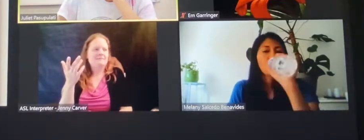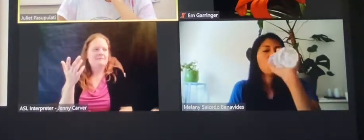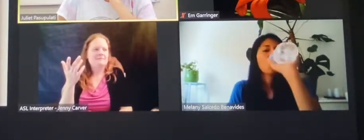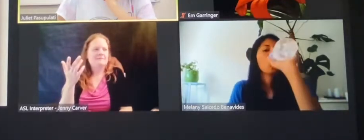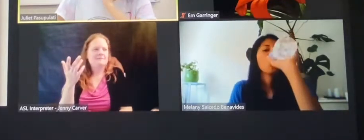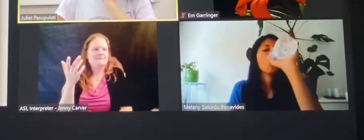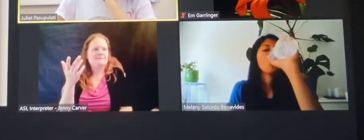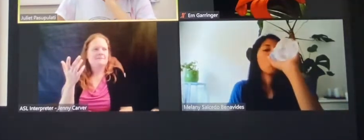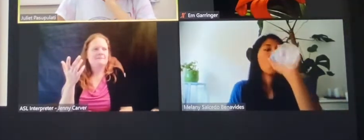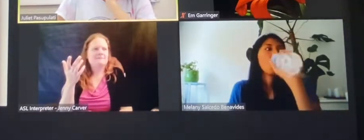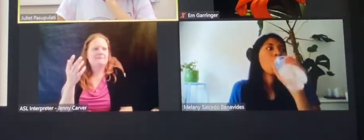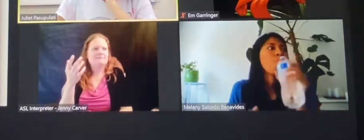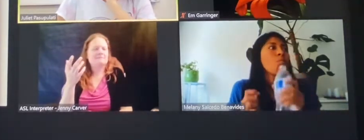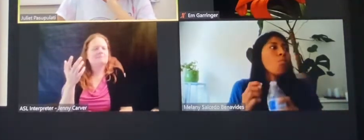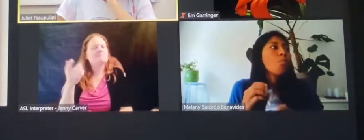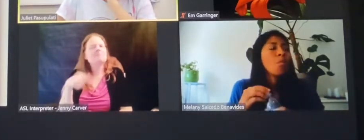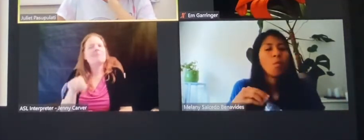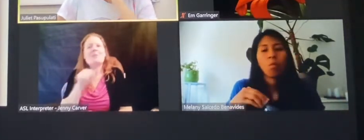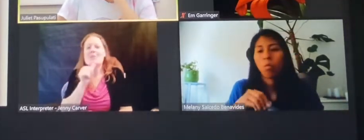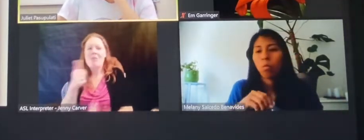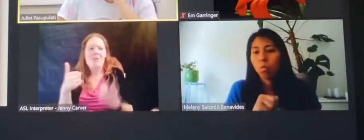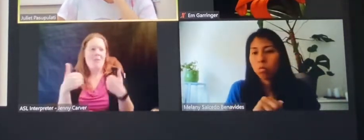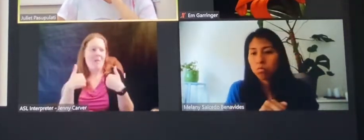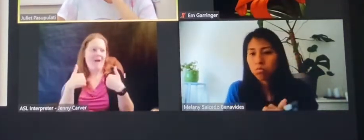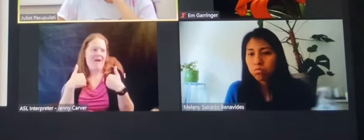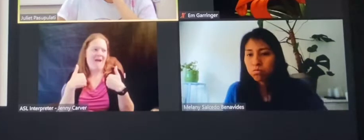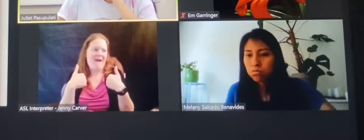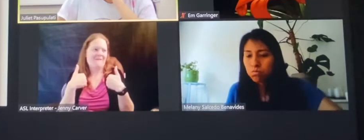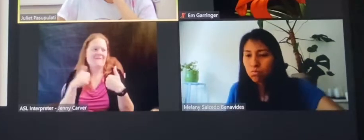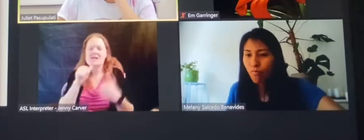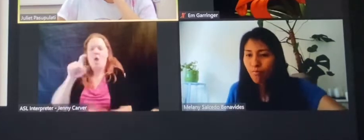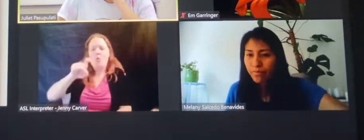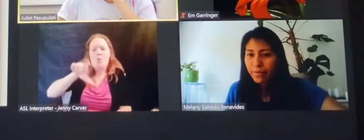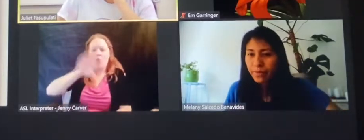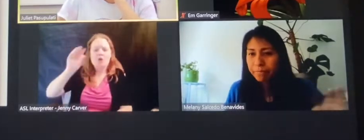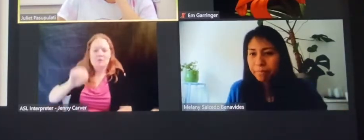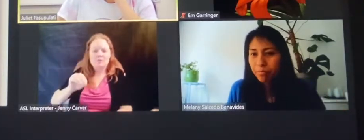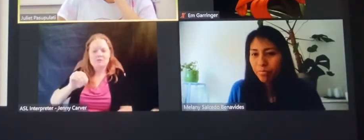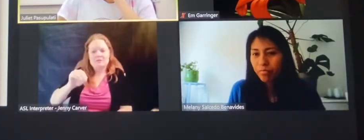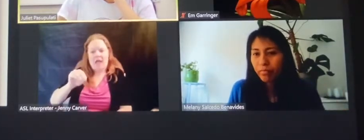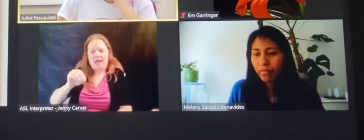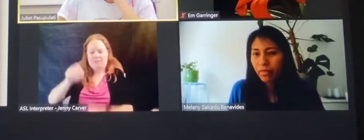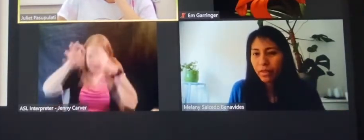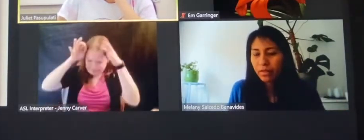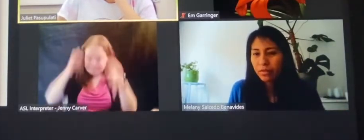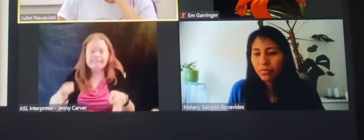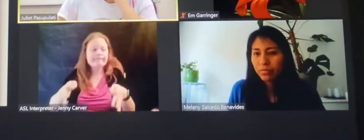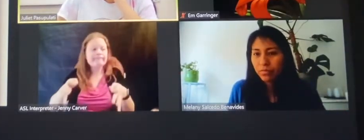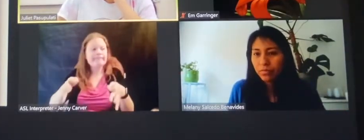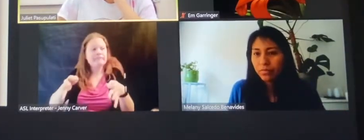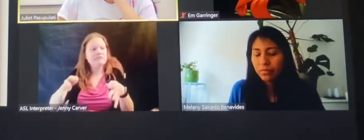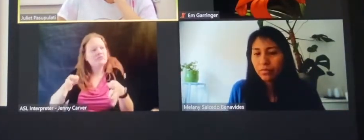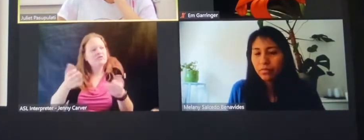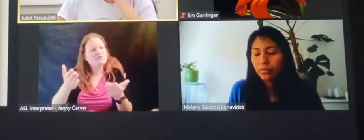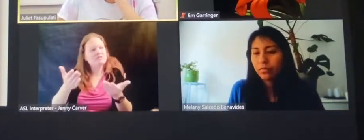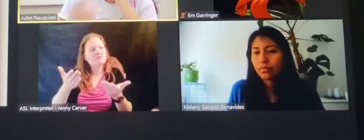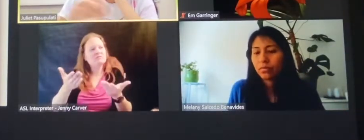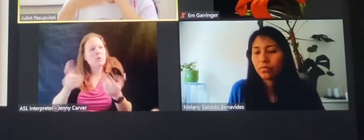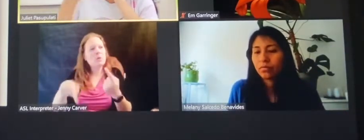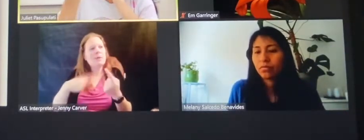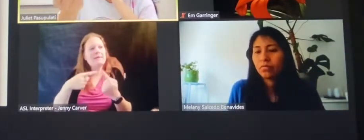So it's like they don't have. They're not 100% sure about this. So when